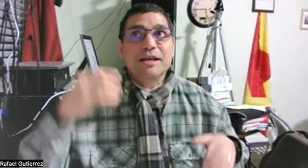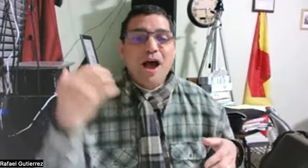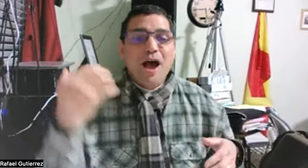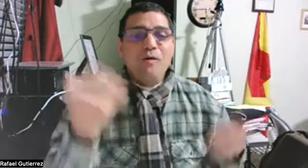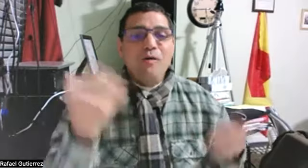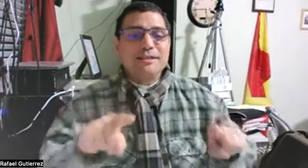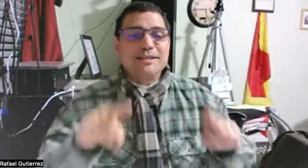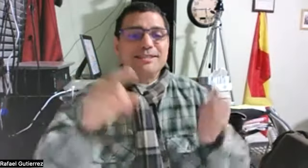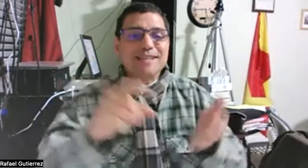When